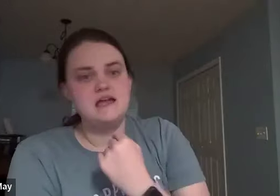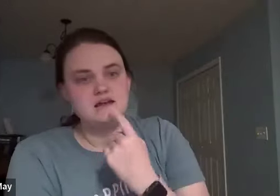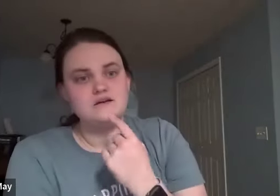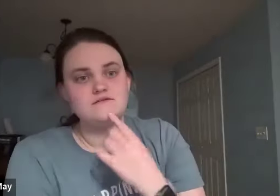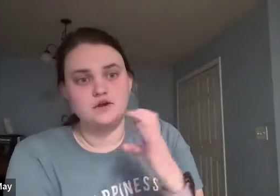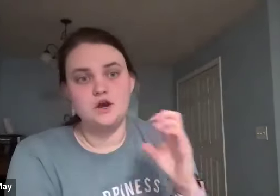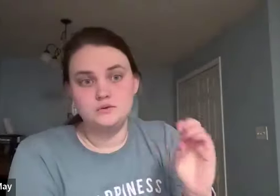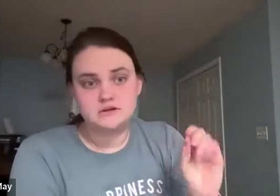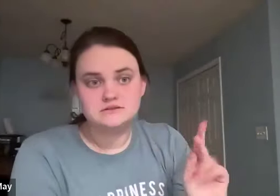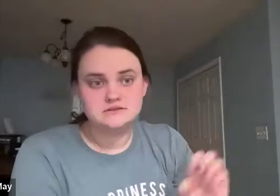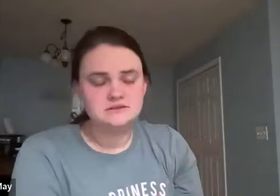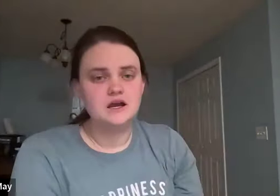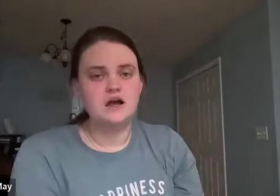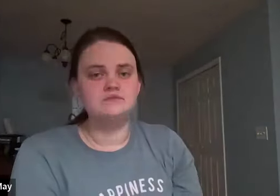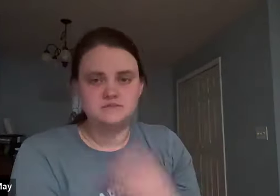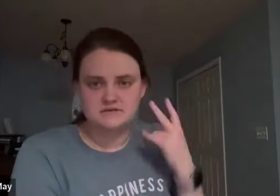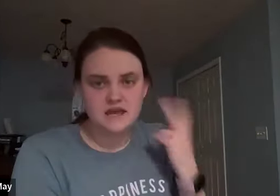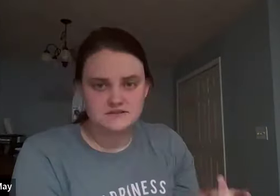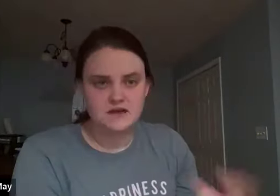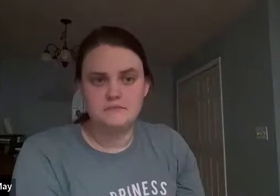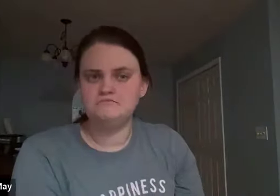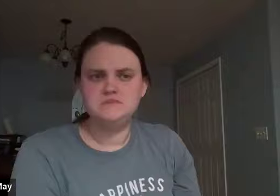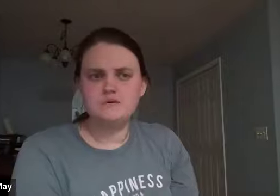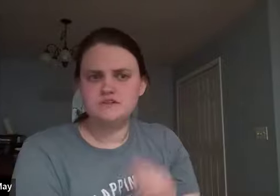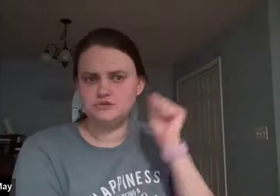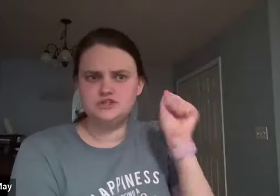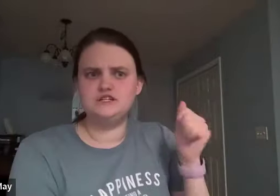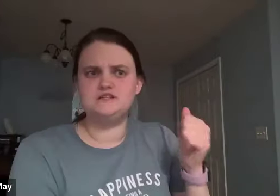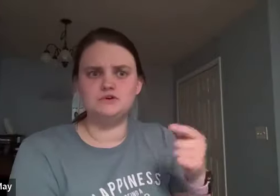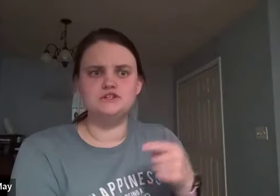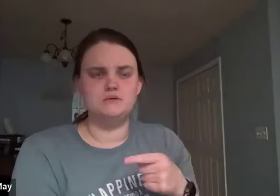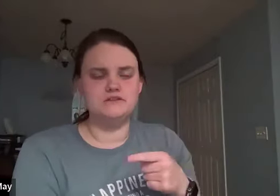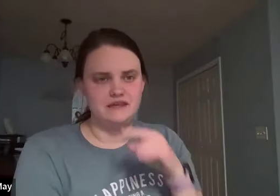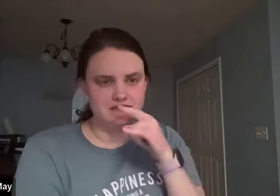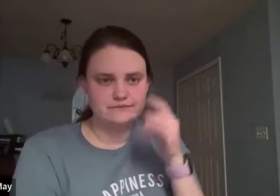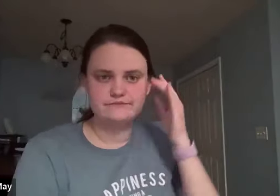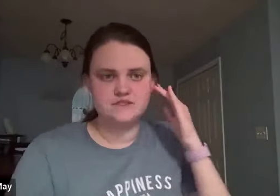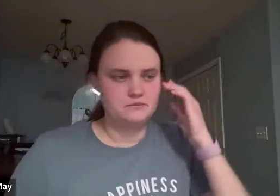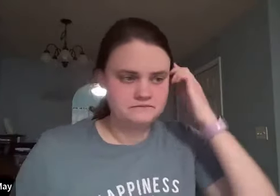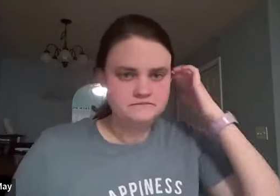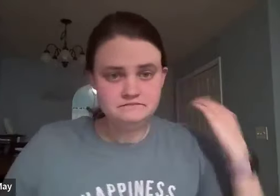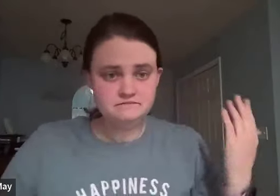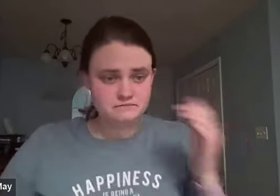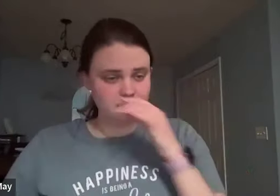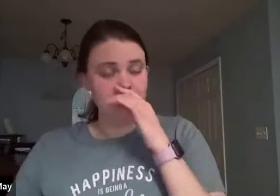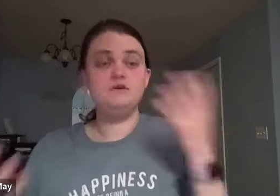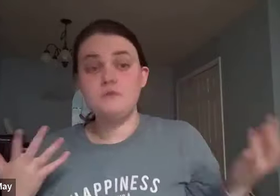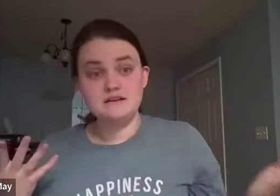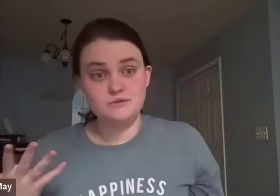red for Coke. Sometimes I have seen that, not with adults. Usually it's more so with kids. So if you're around someone